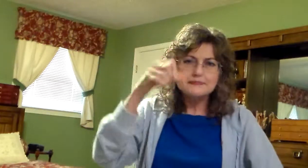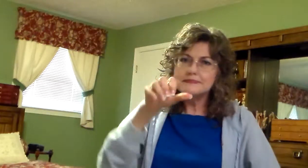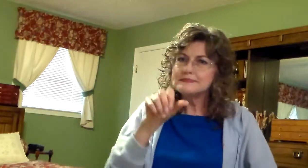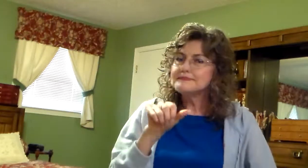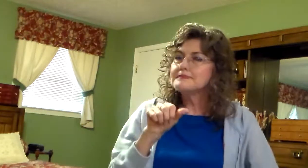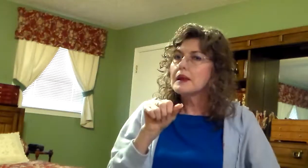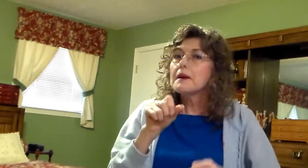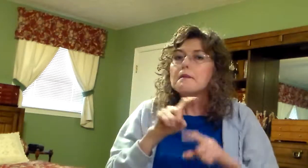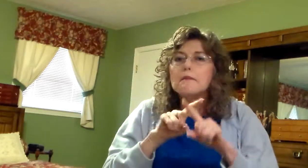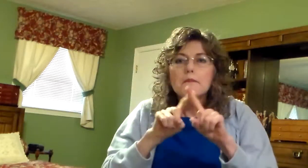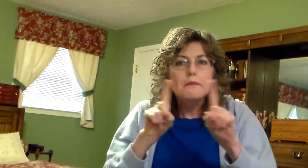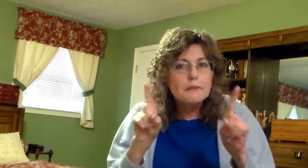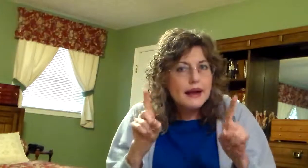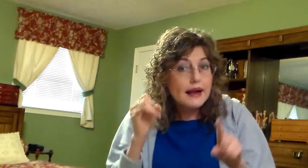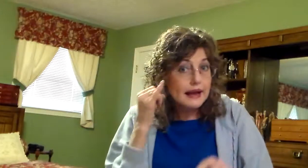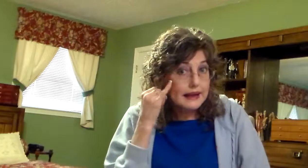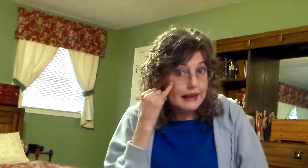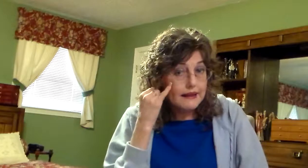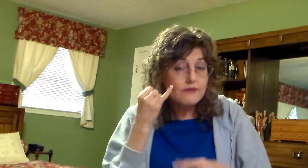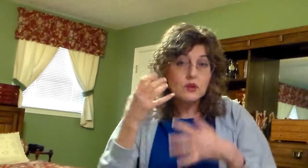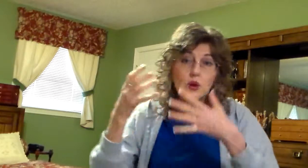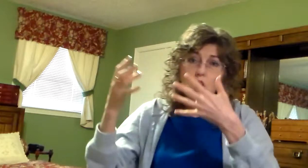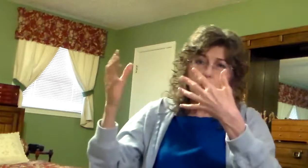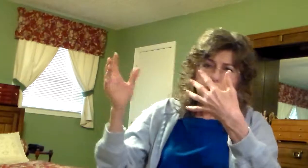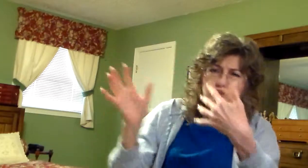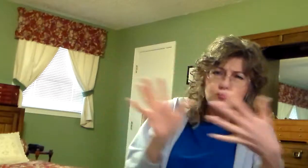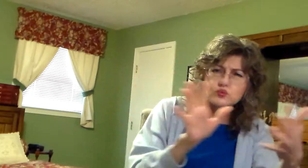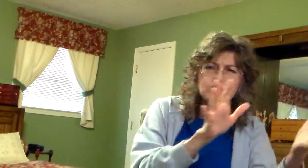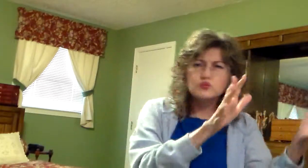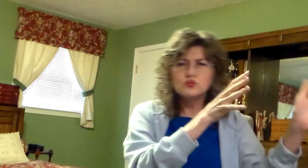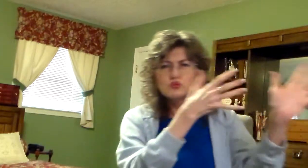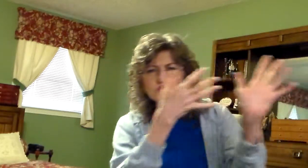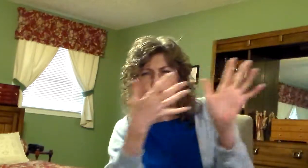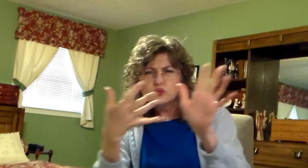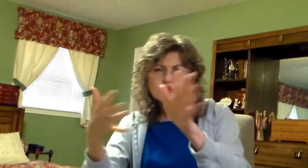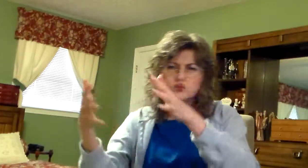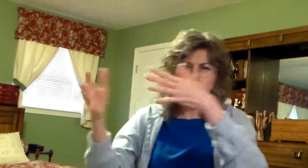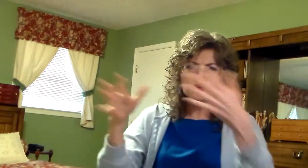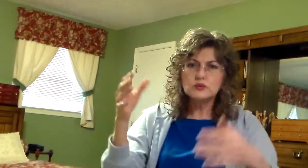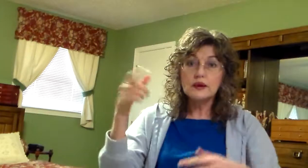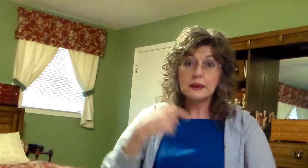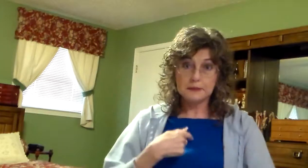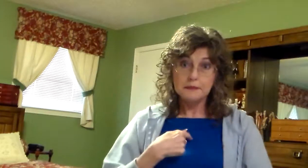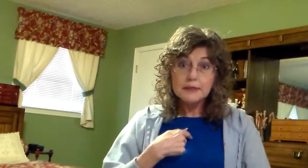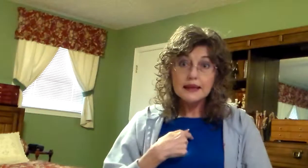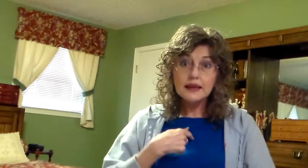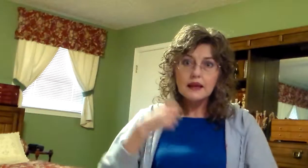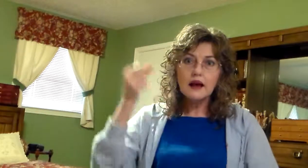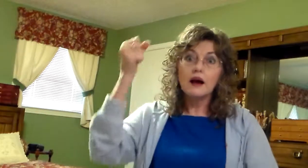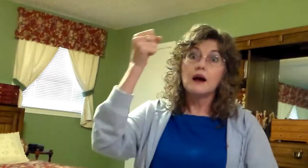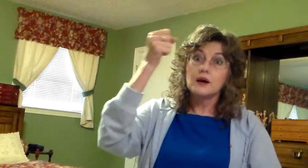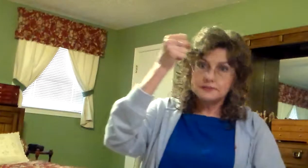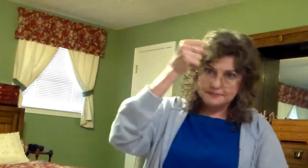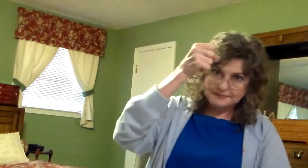gets to be really strong, I can't help but sway back and forth about 3